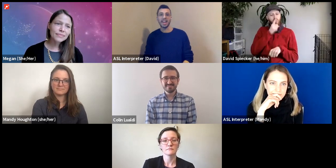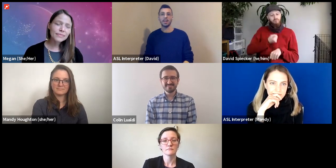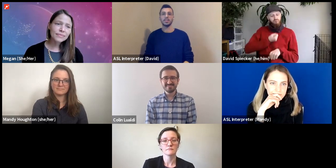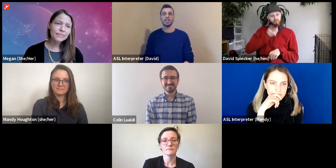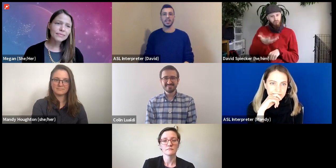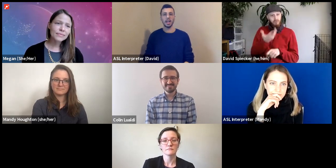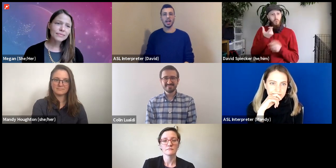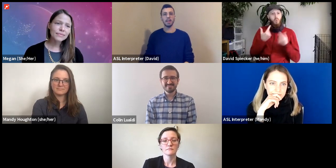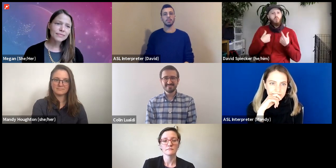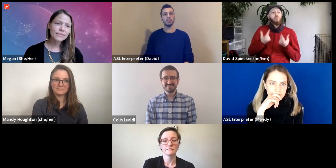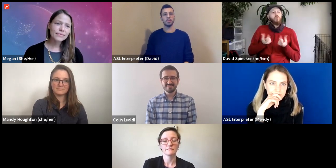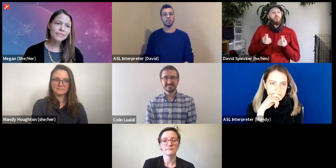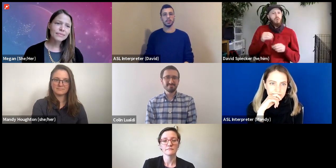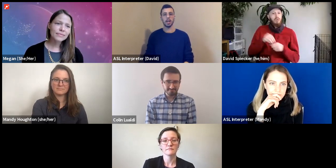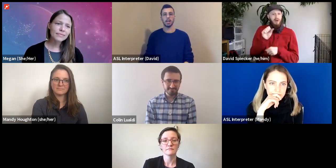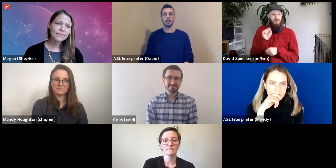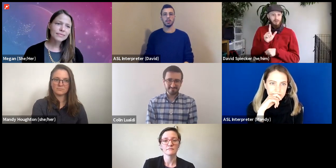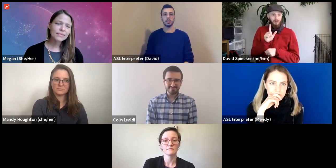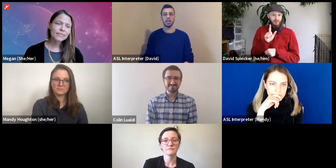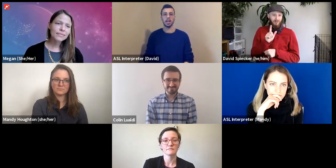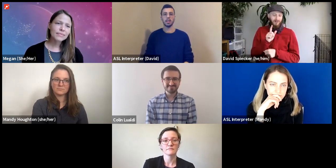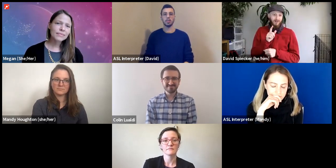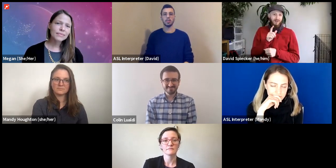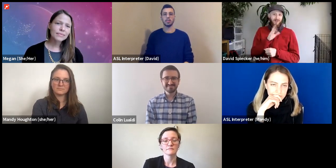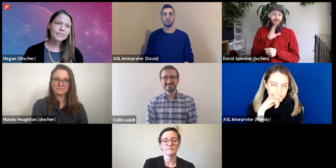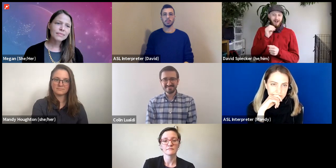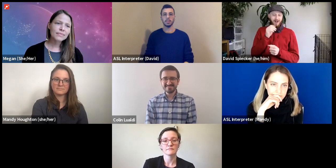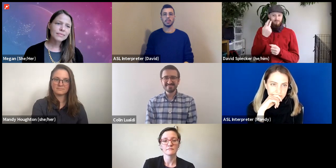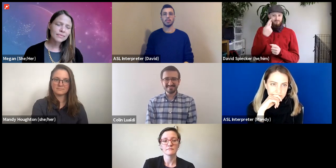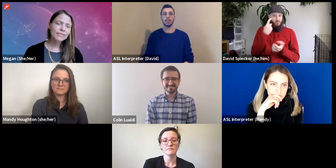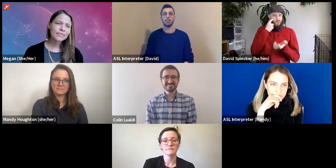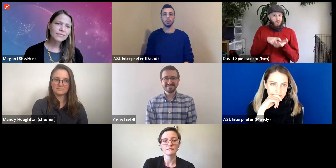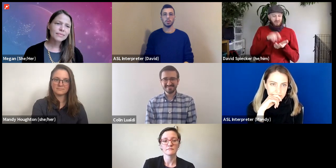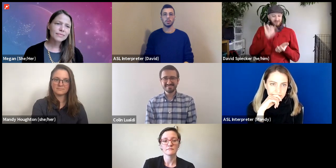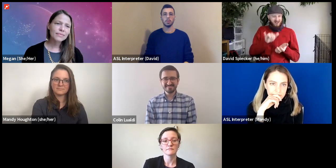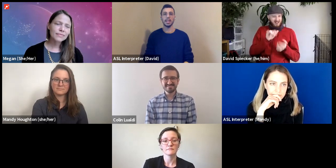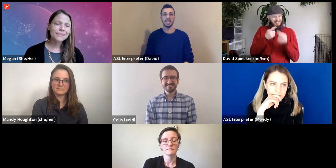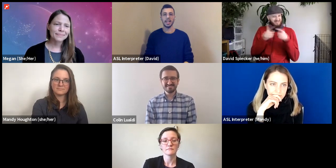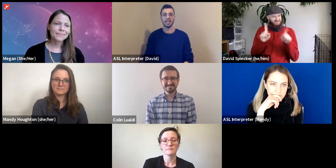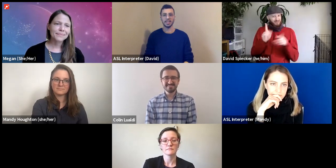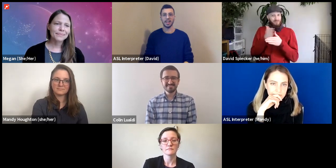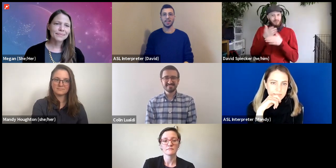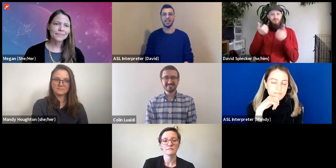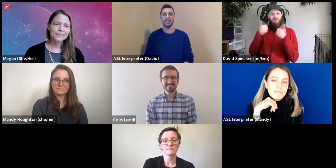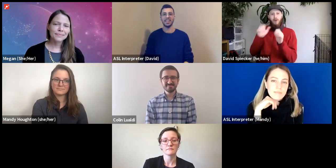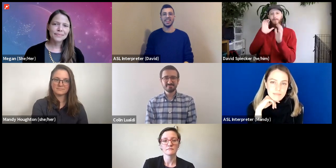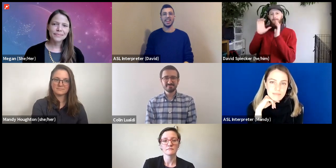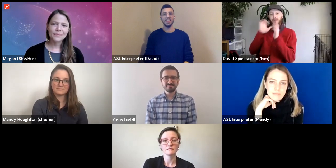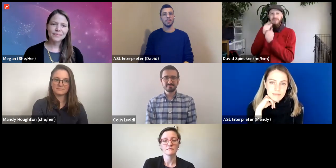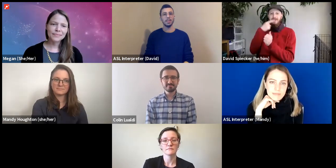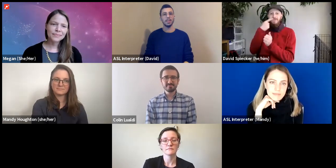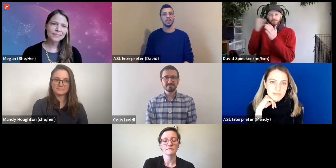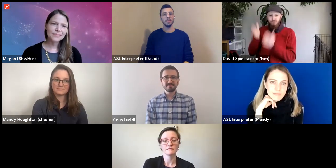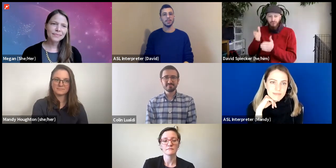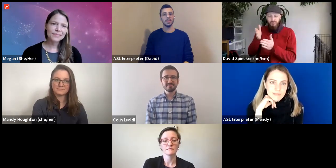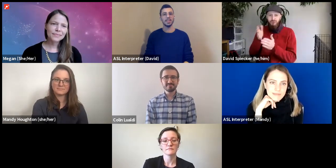you do that? And I would say, yeah. And for the first time, I noticed that I could express myself in what we were doing in ASL. And